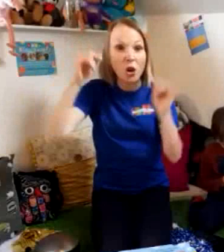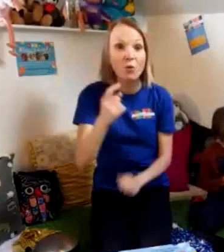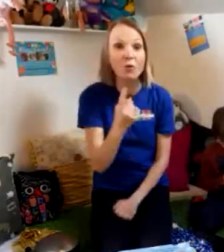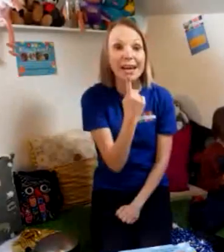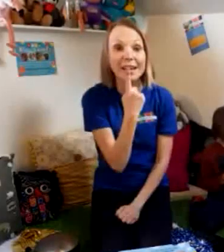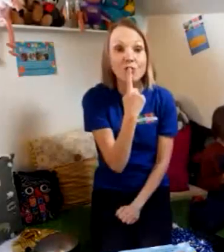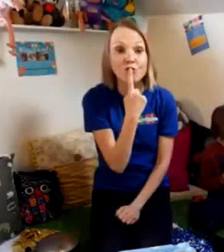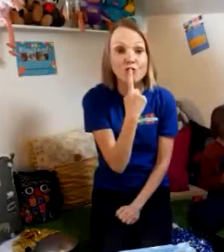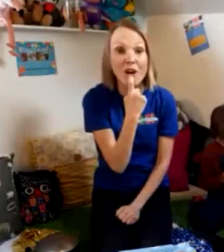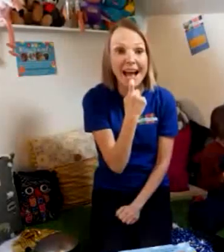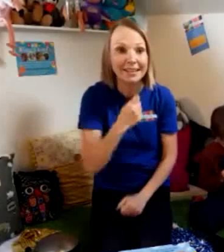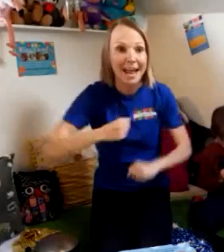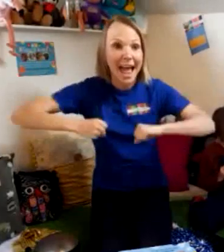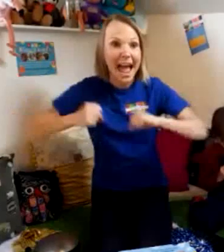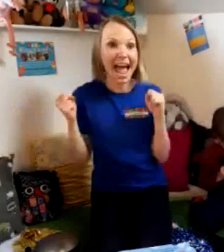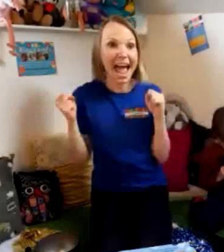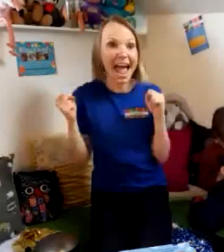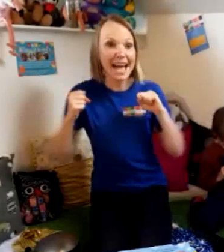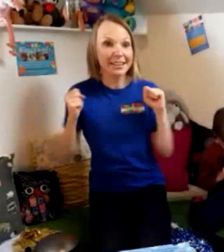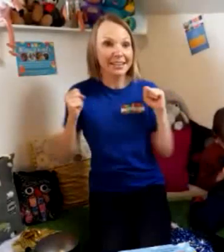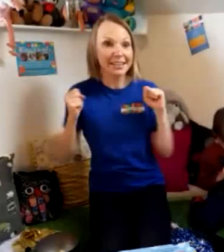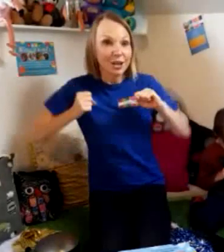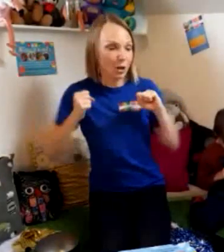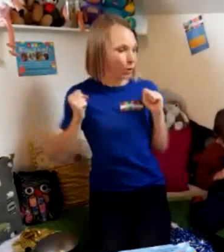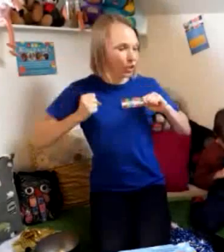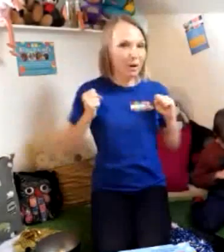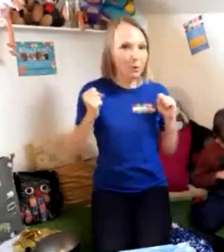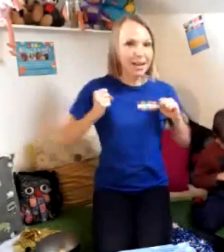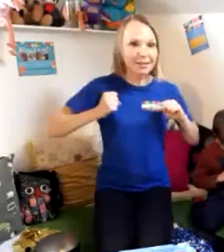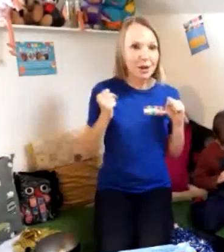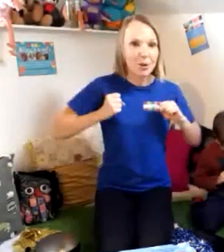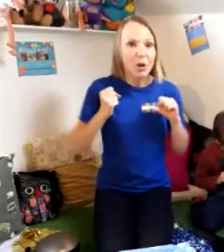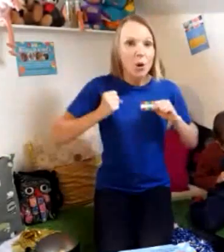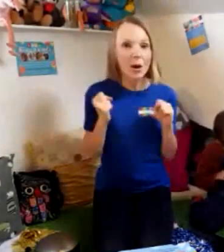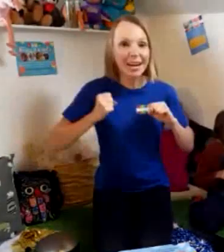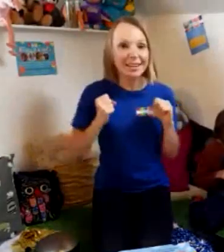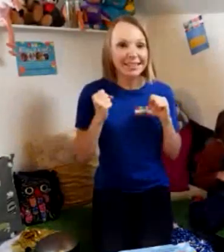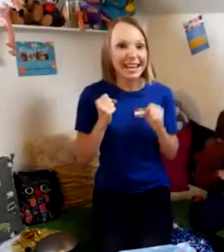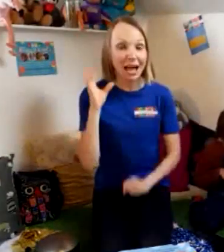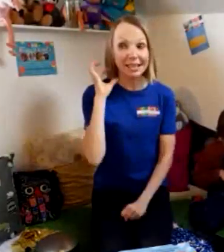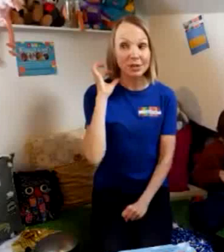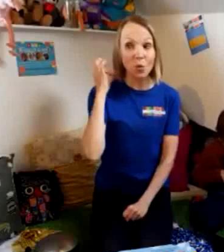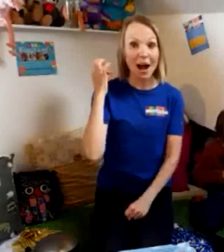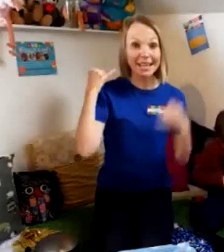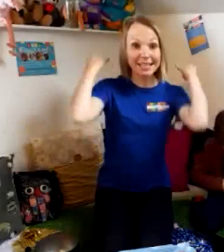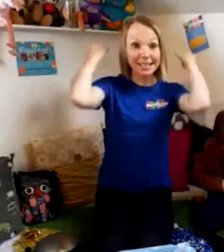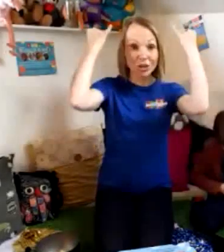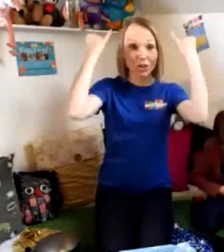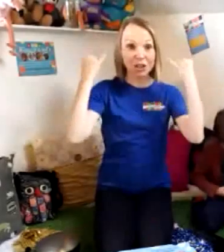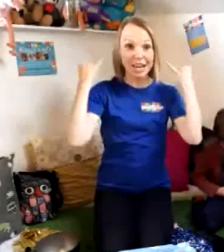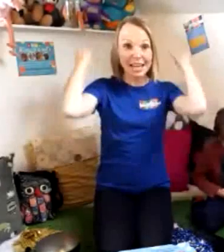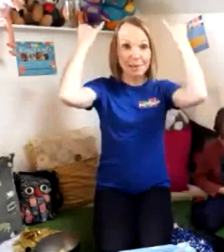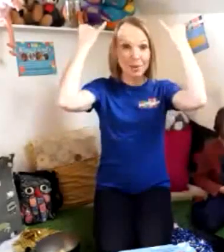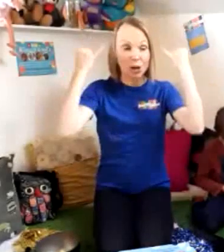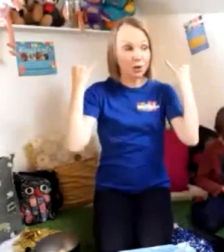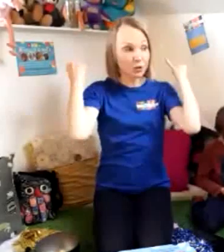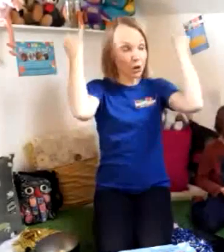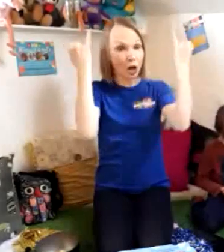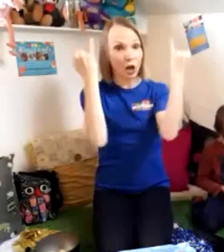lovely red hen. So do our chicken wings. We're going to see a little white sheep. So do your